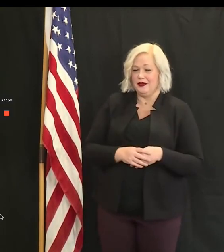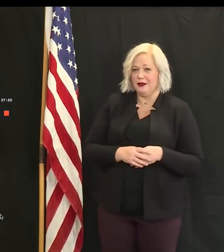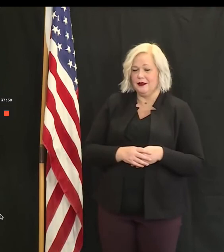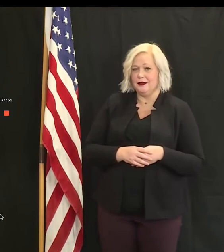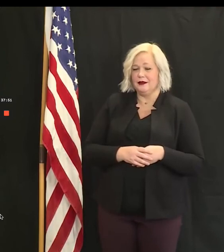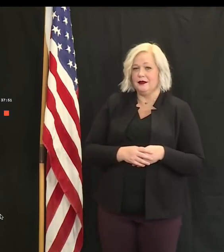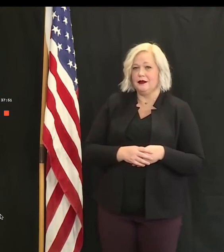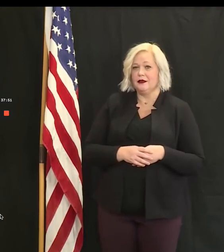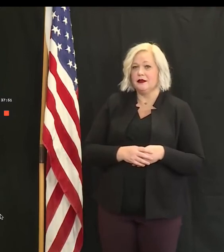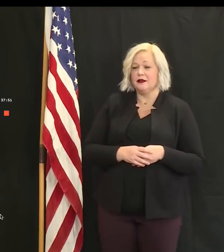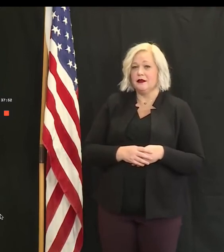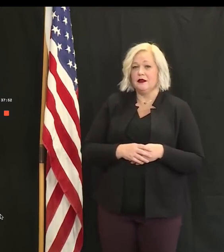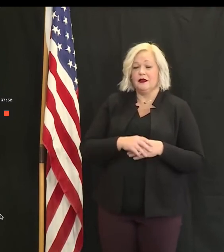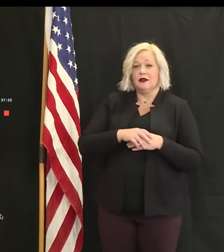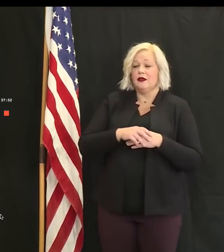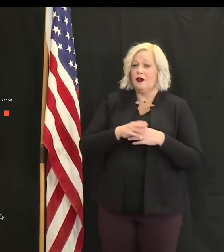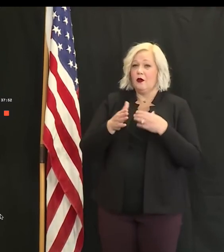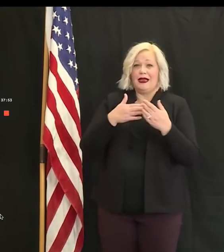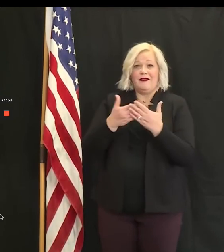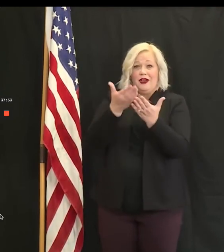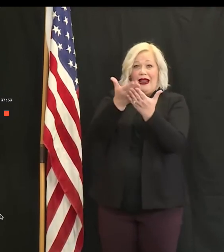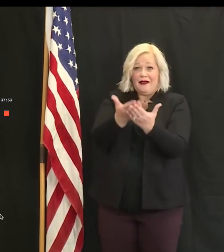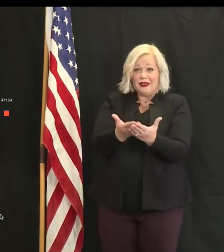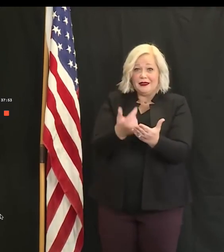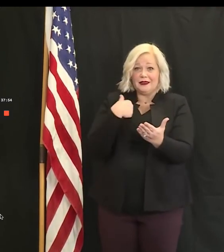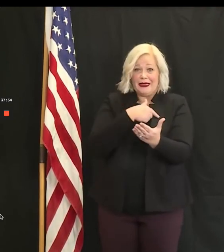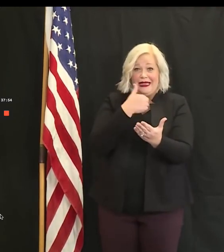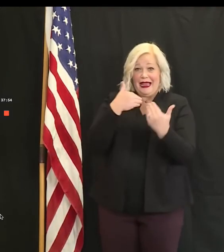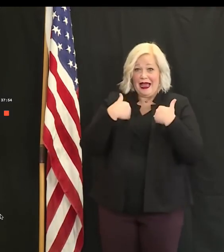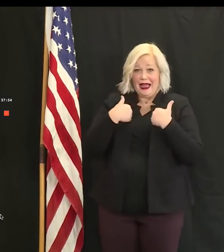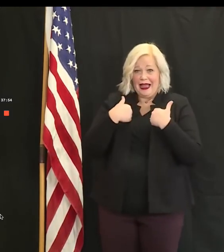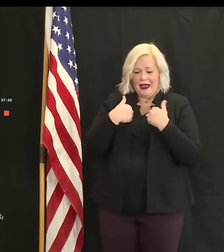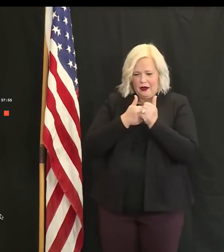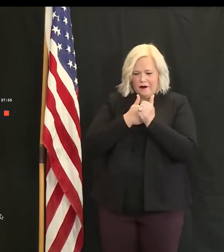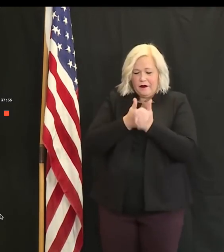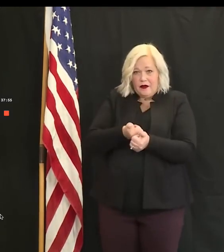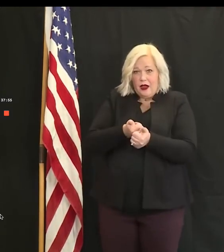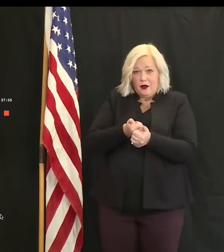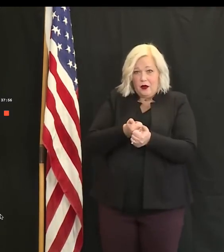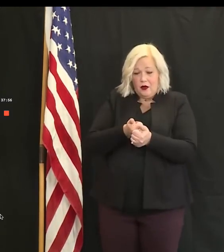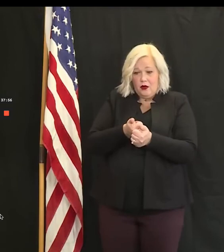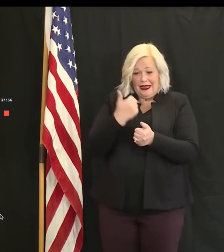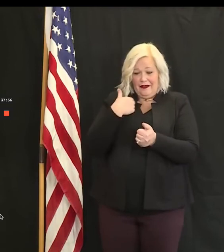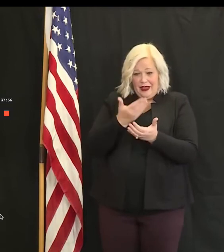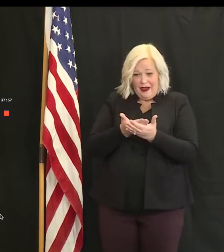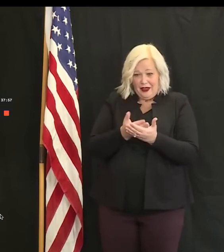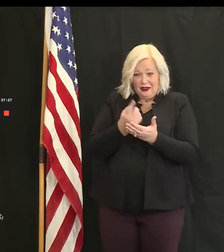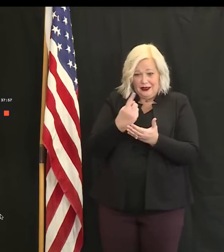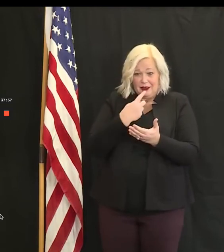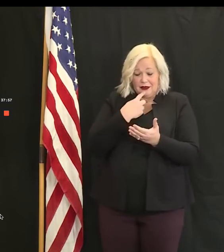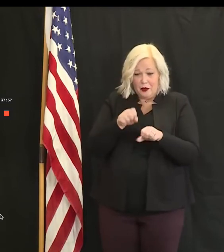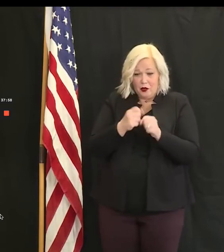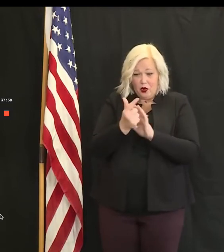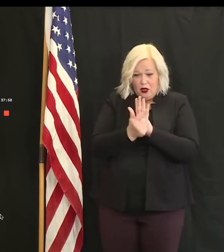we followed the evidence in this case and asked for indictments on that evidence in